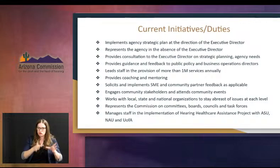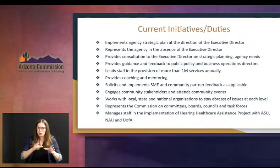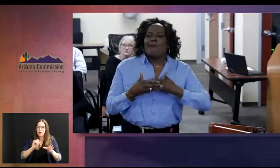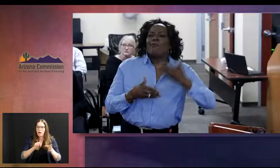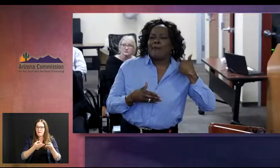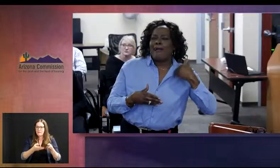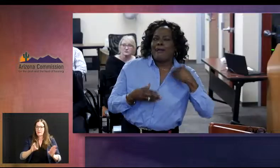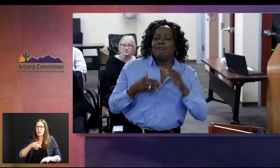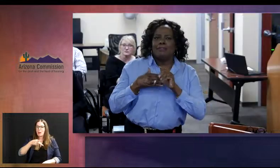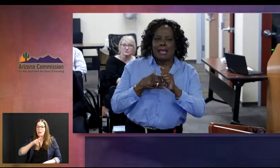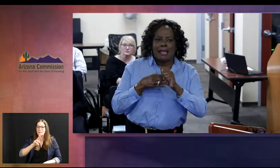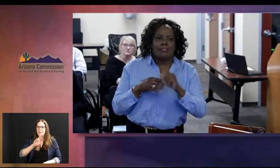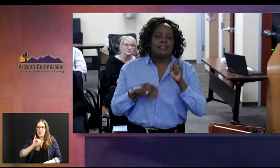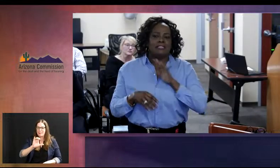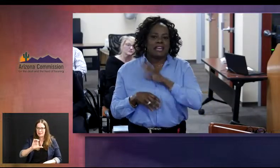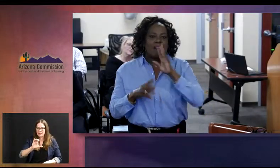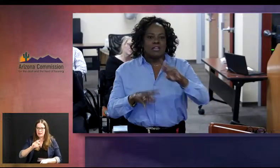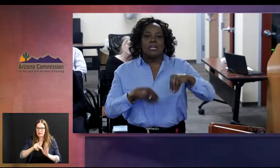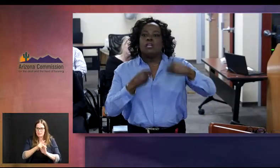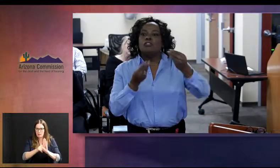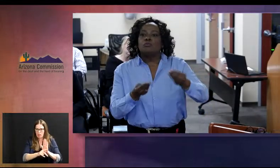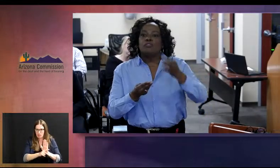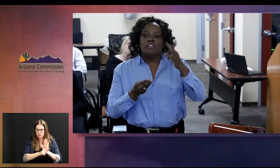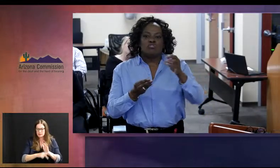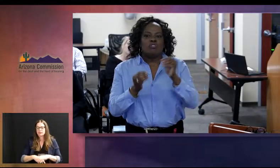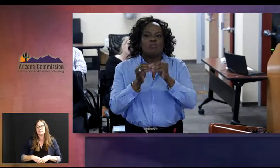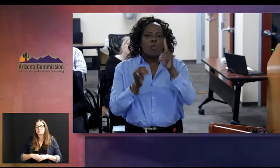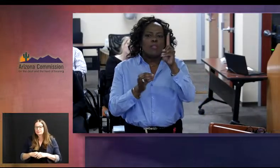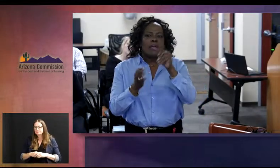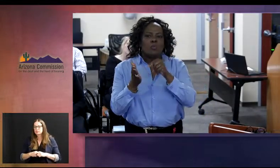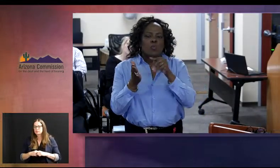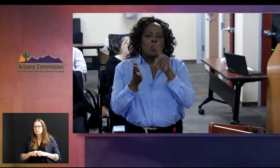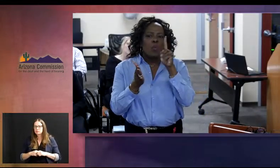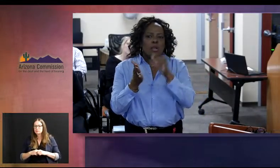I have led the staff